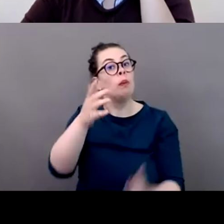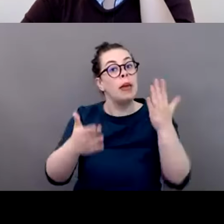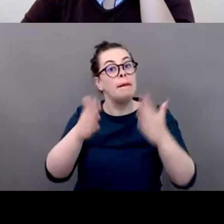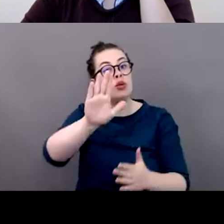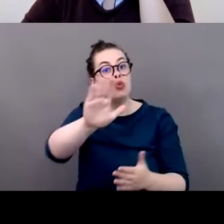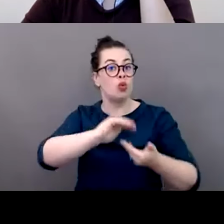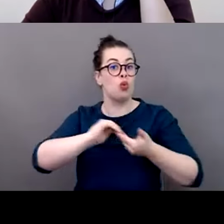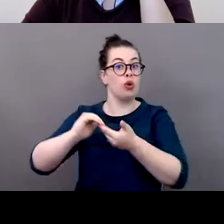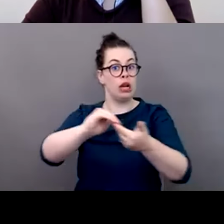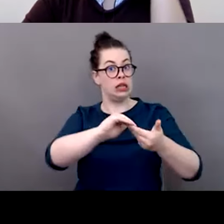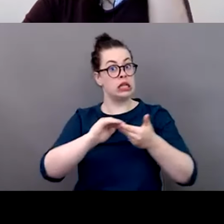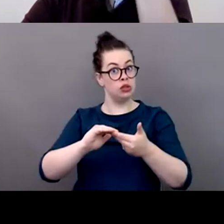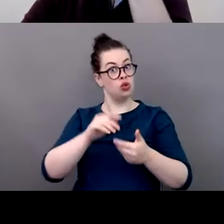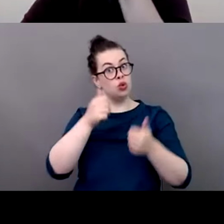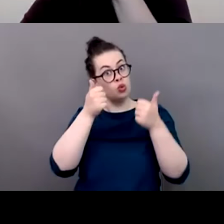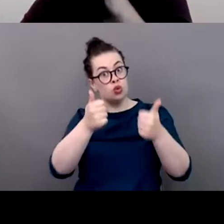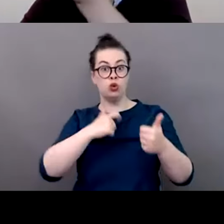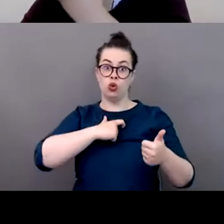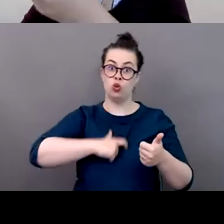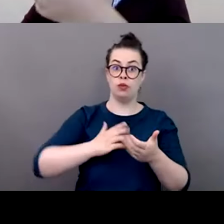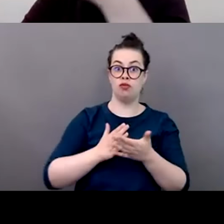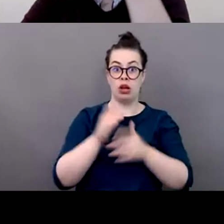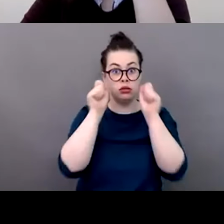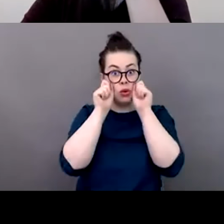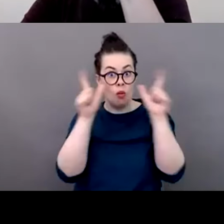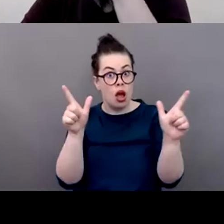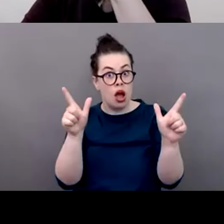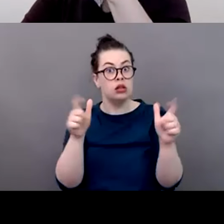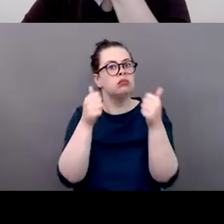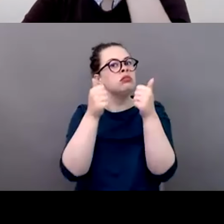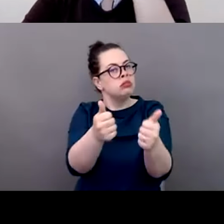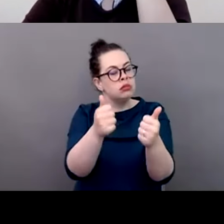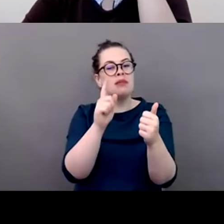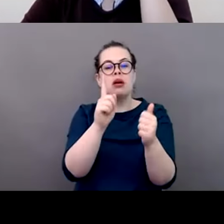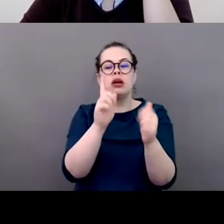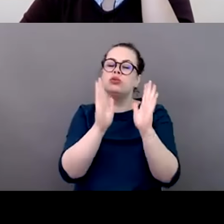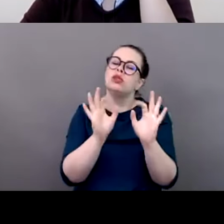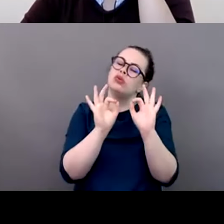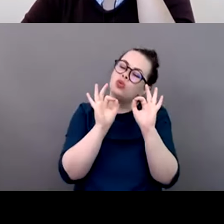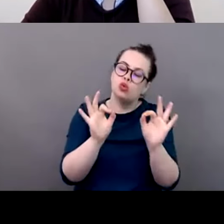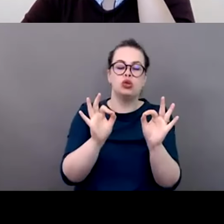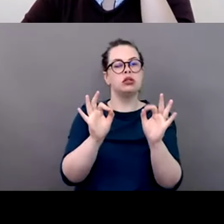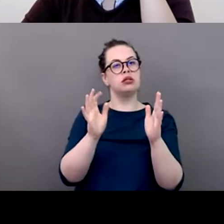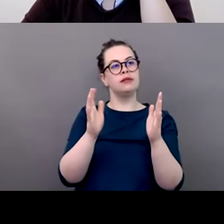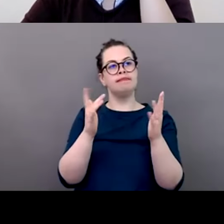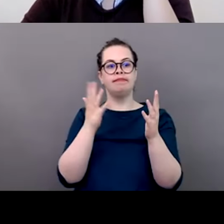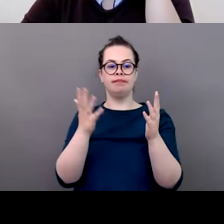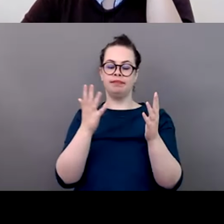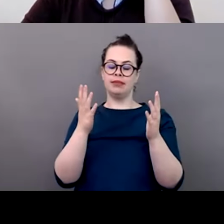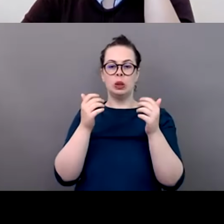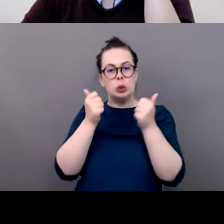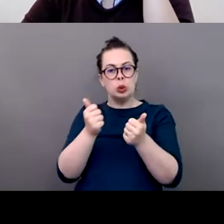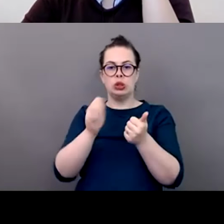as doing good human rights awareness work, then you need to find a good way to present your, publish